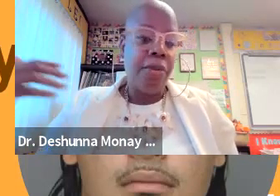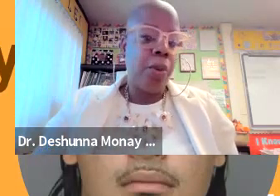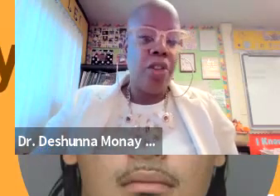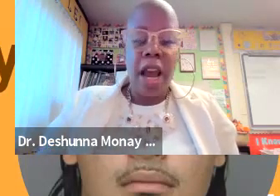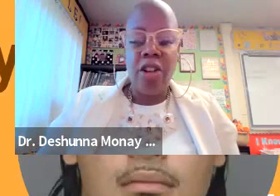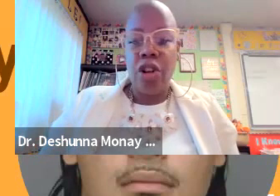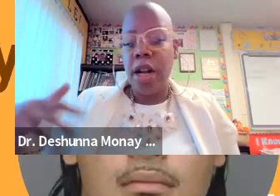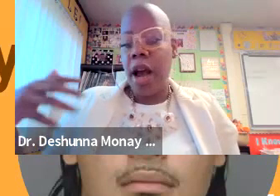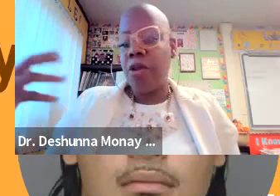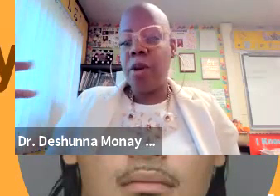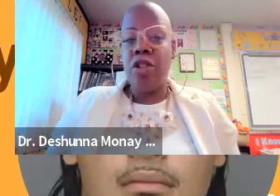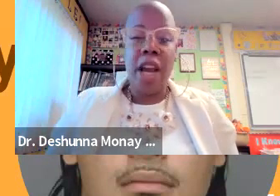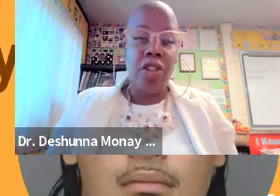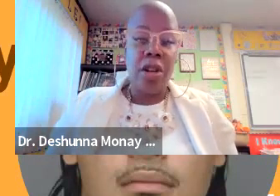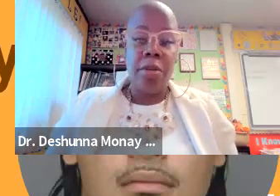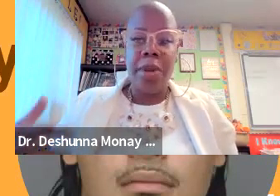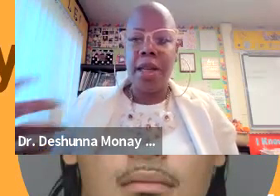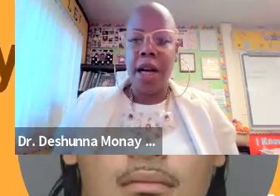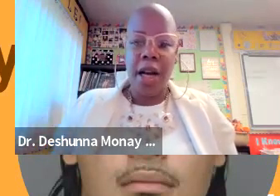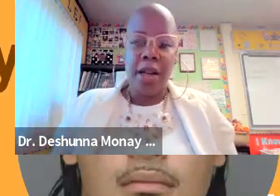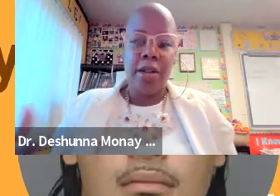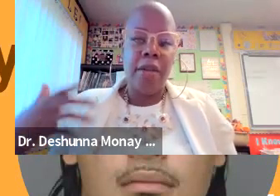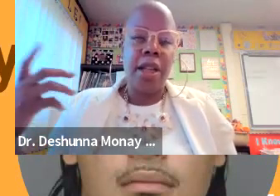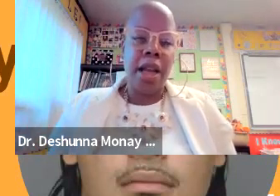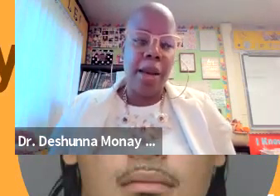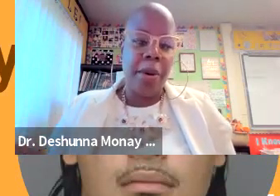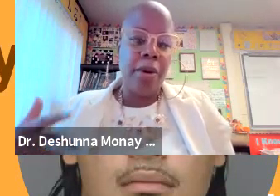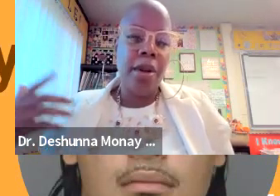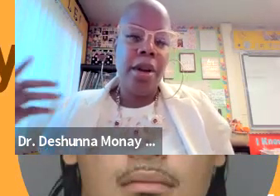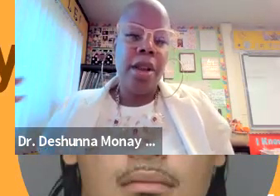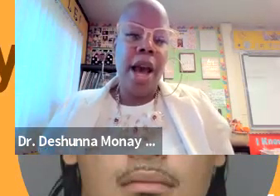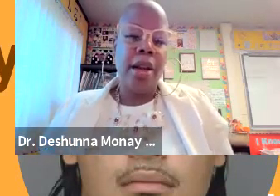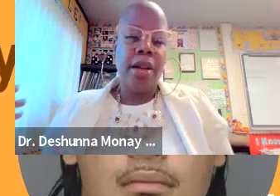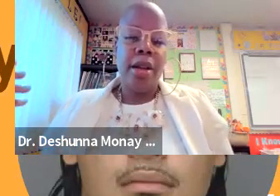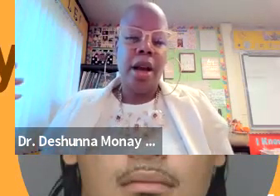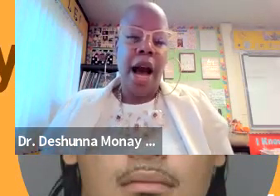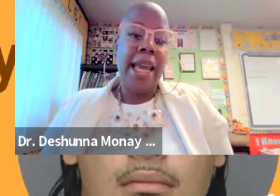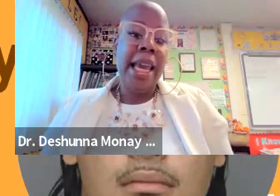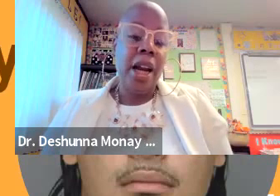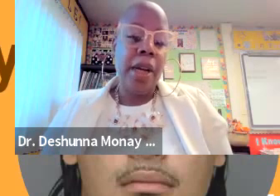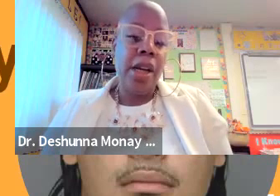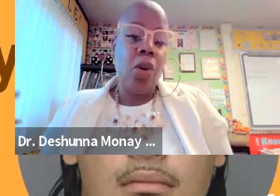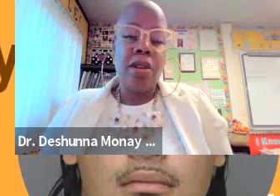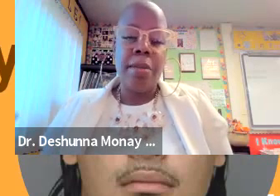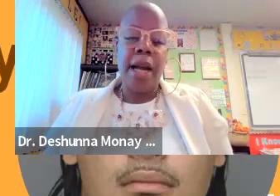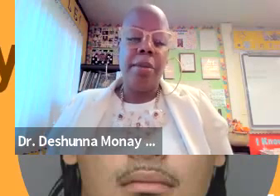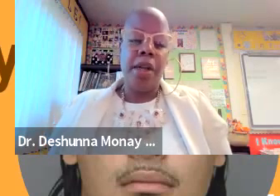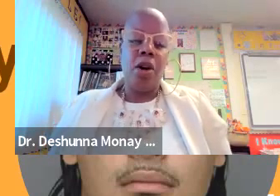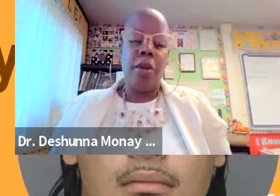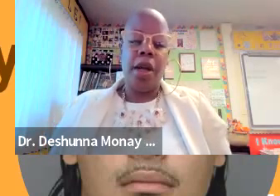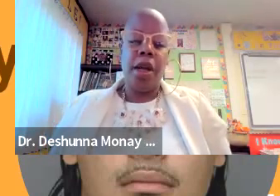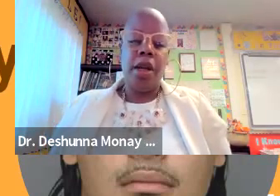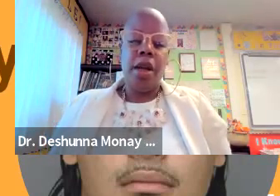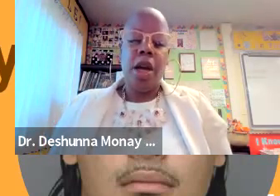Rejection after rejection after rejection because of the label that I carry or somebody